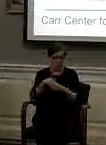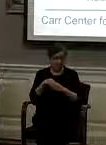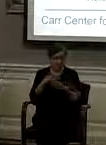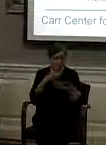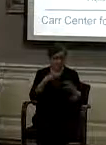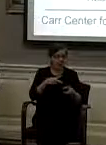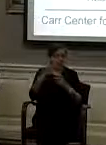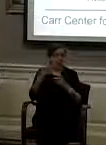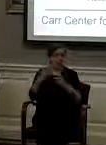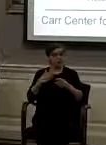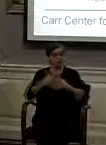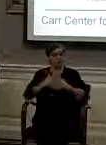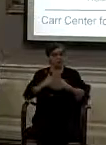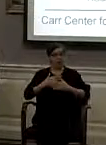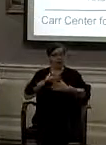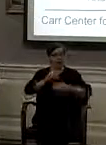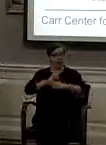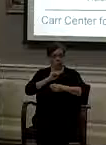the analysis of my data.